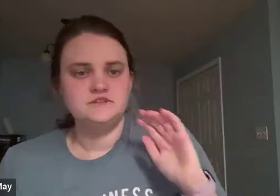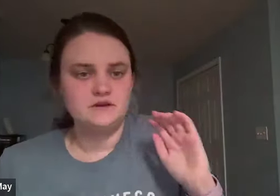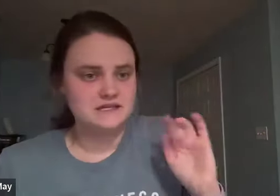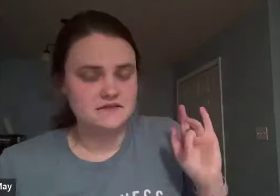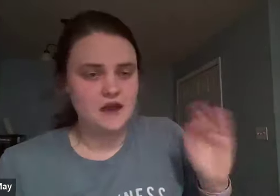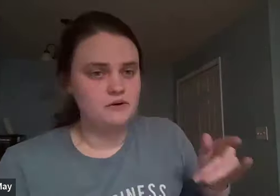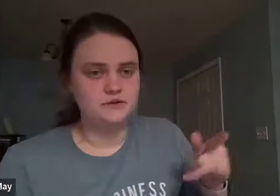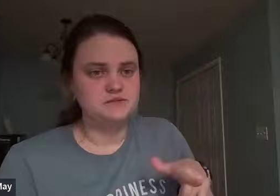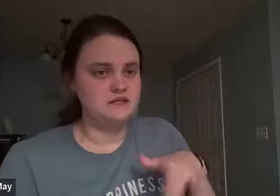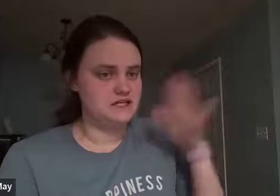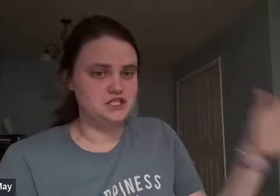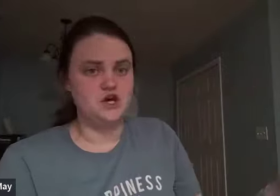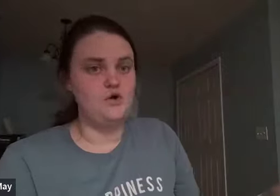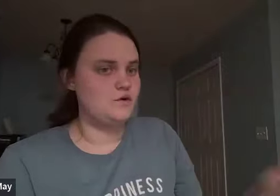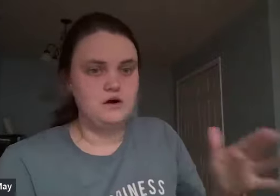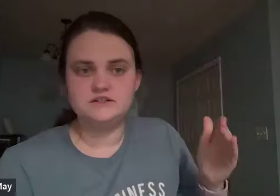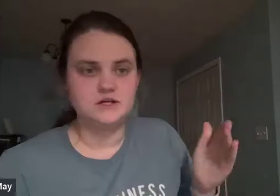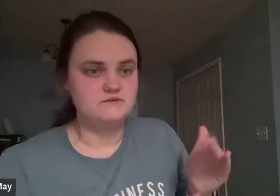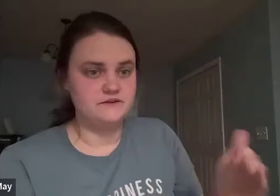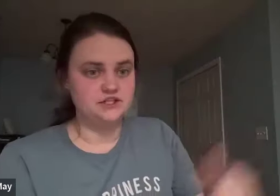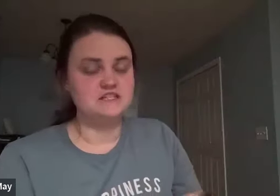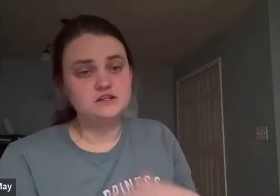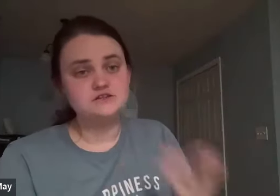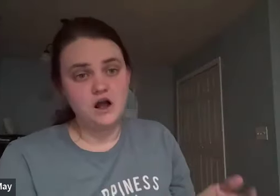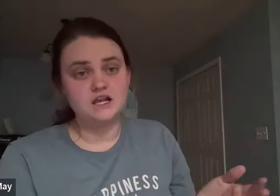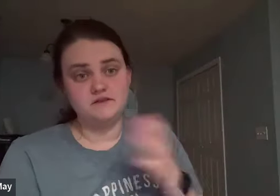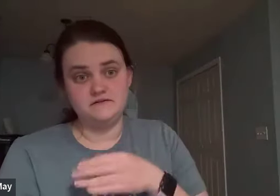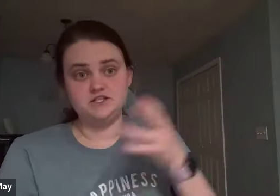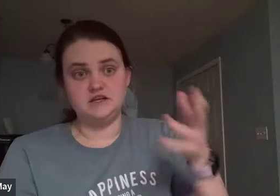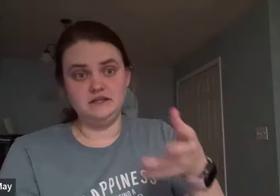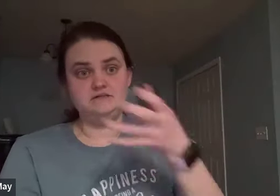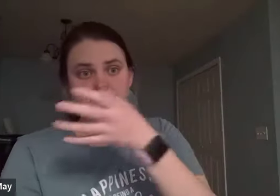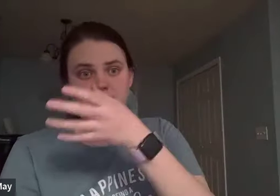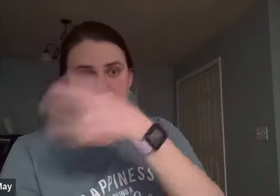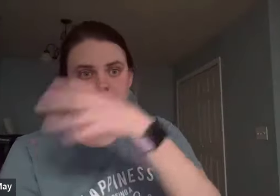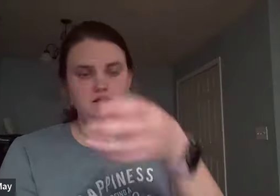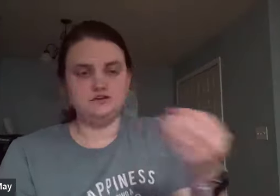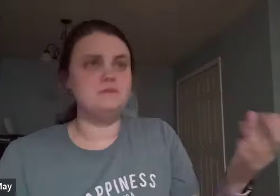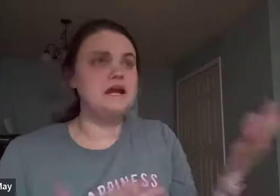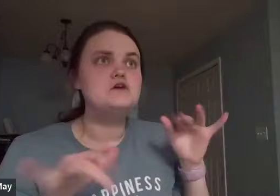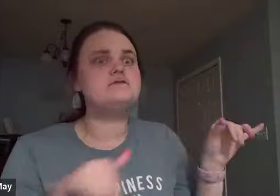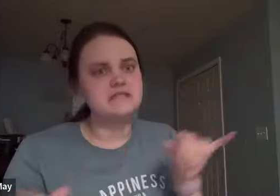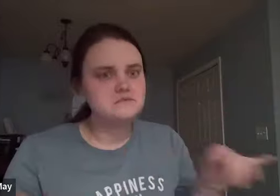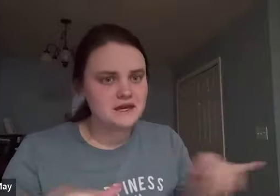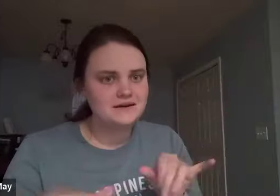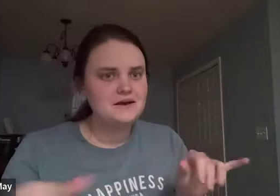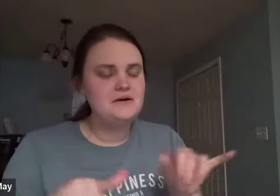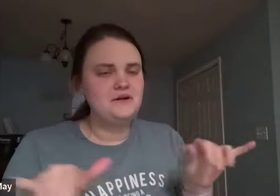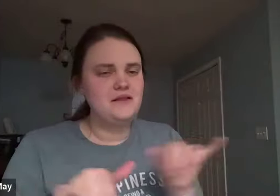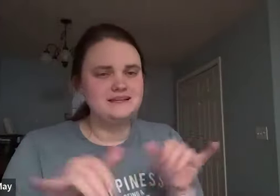So like I said, that one would just be, that's just the overall term for fish. That's also talking about the fish that live in the ocean. I mean, I know they're the same thing, but like